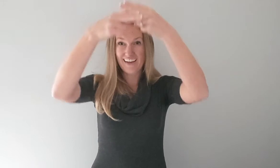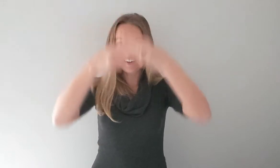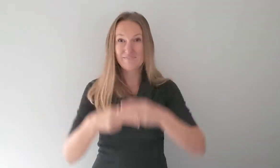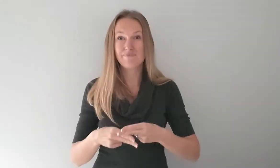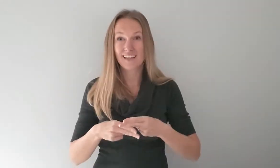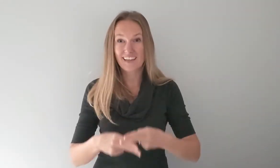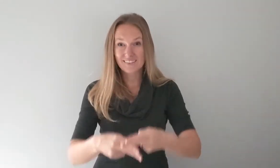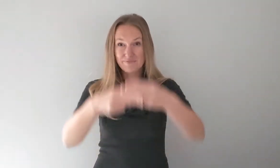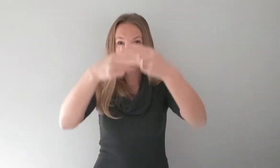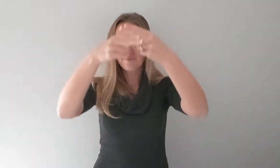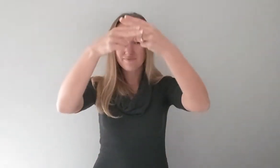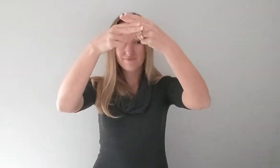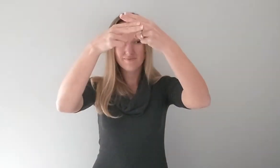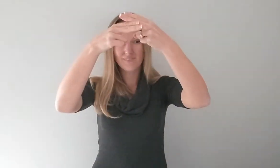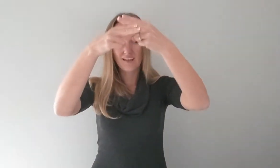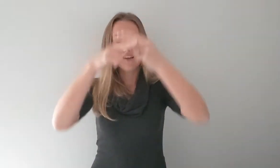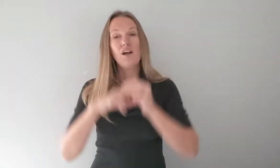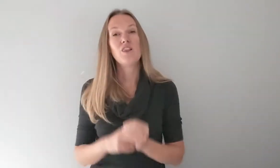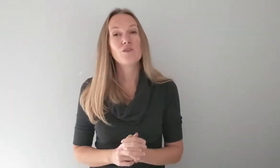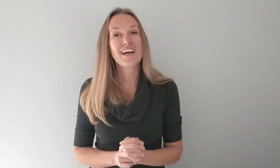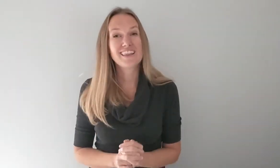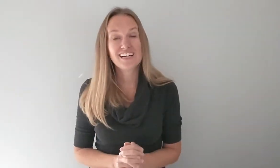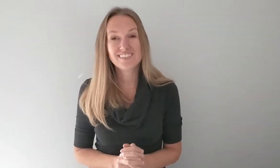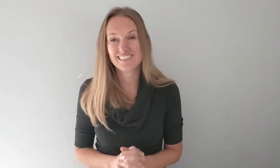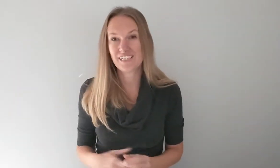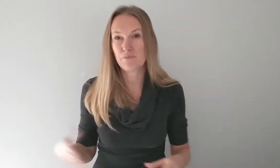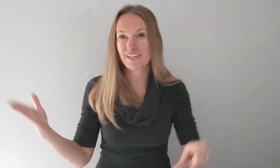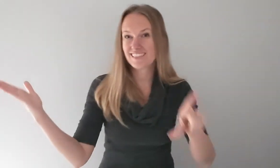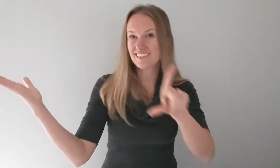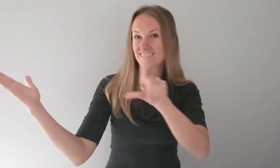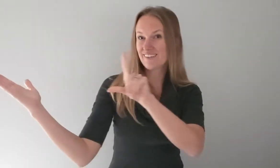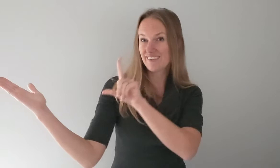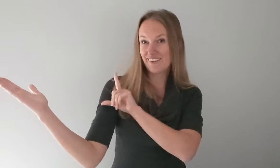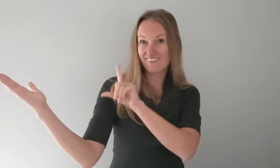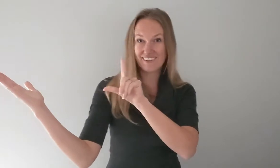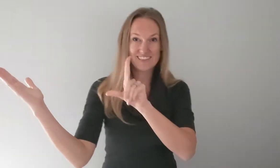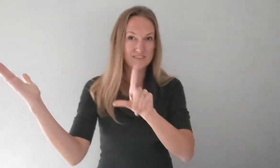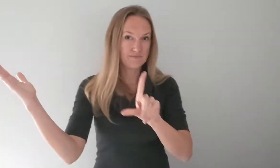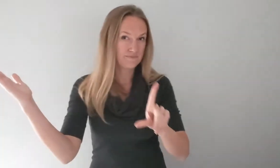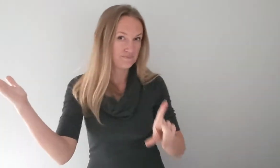higher. Okay? Lord, I love to sing your praises. Lord,